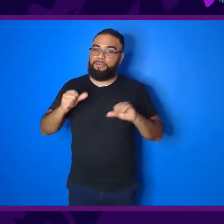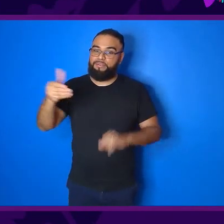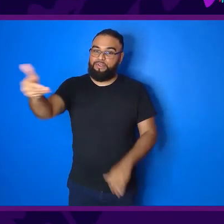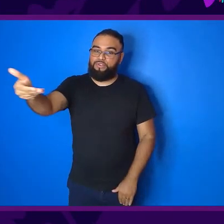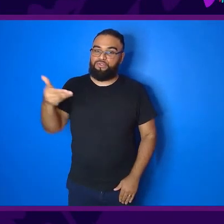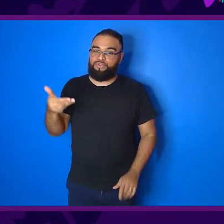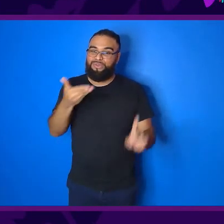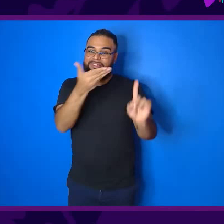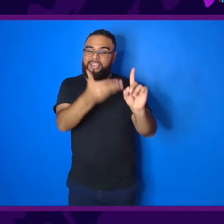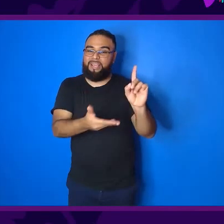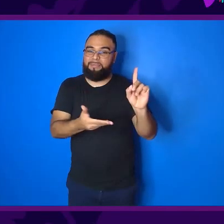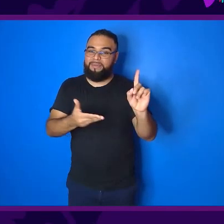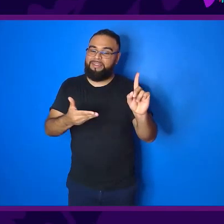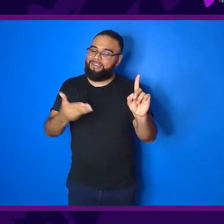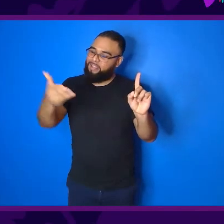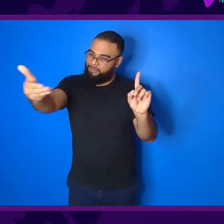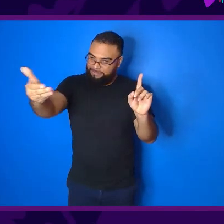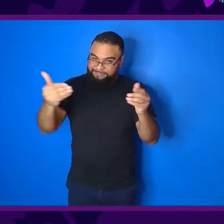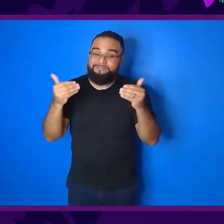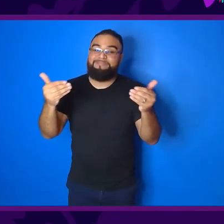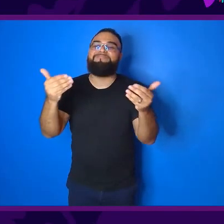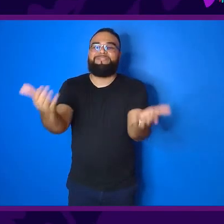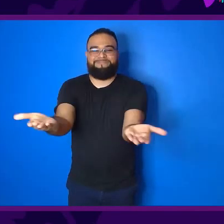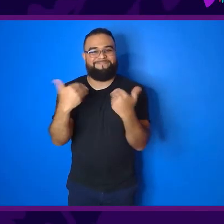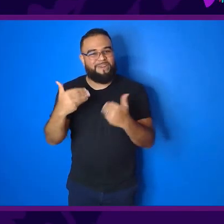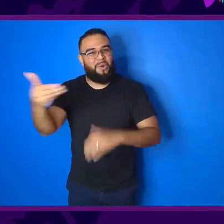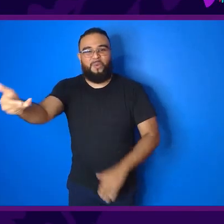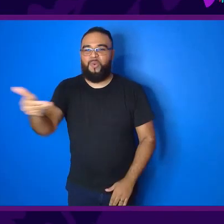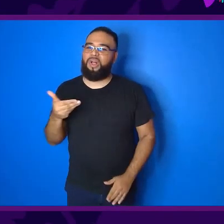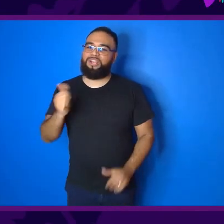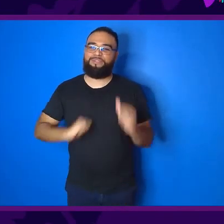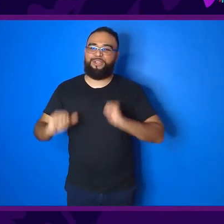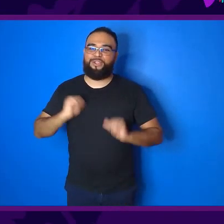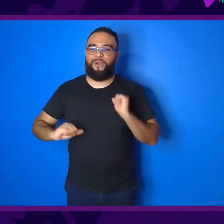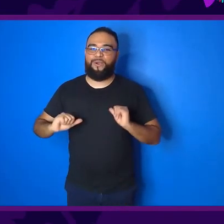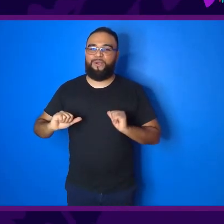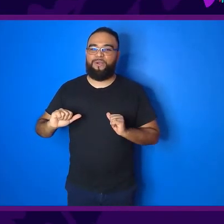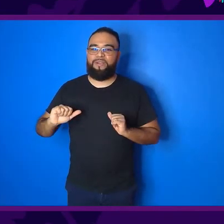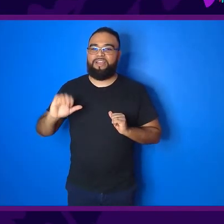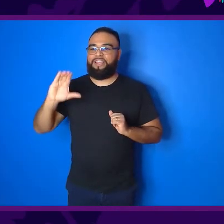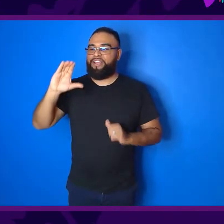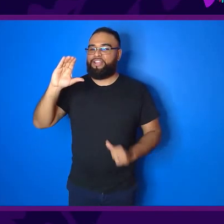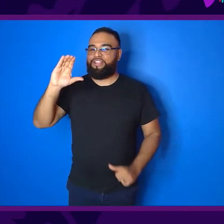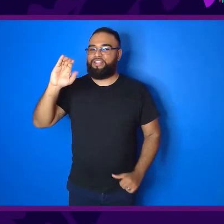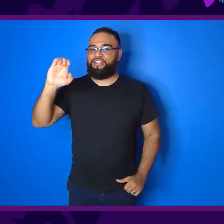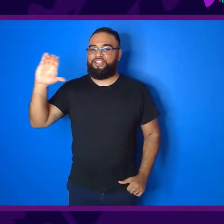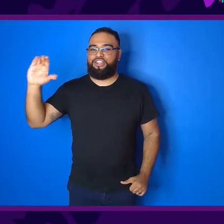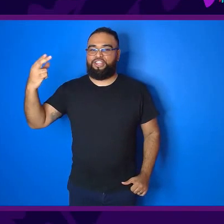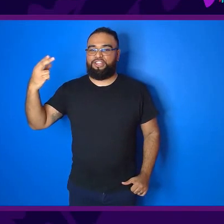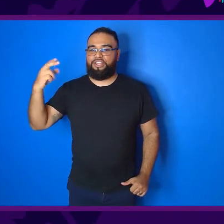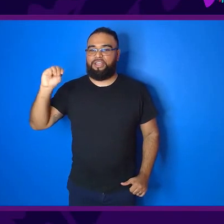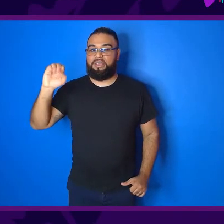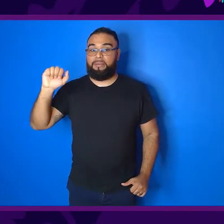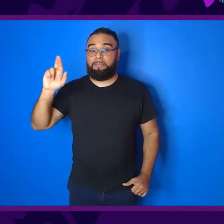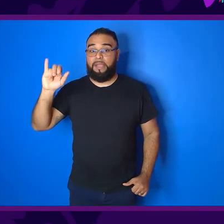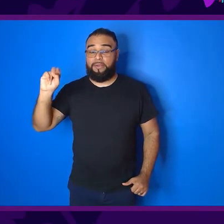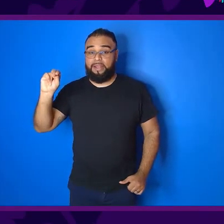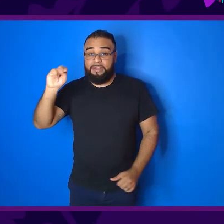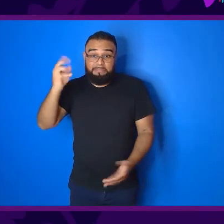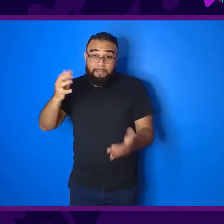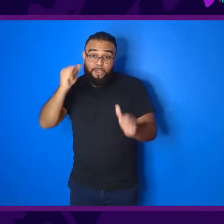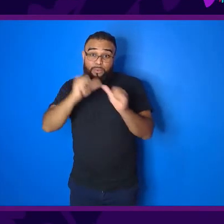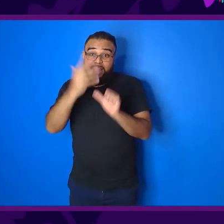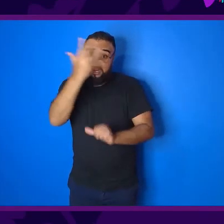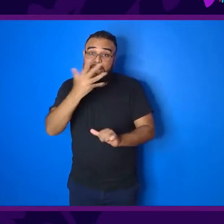Please welcome to the show, Cheech Marin. You might have recognized him from Cheech and Chong. Cheech Marin,